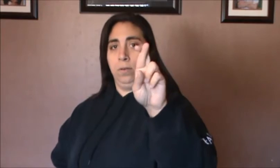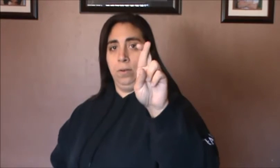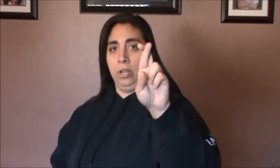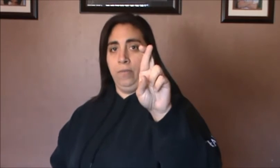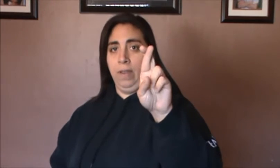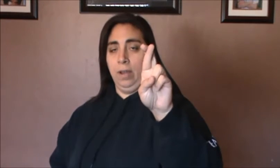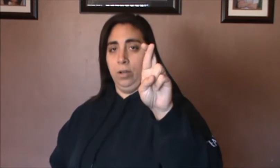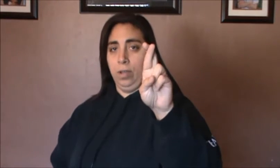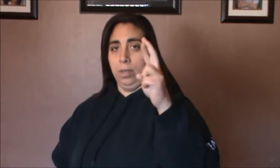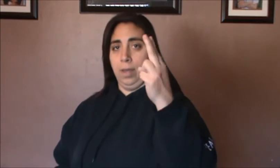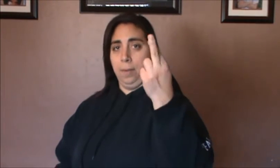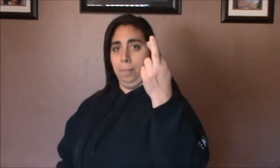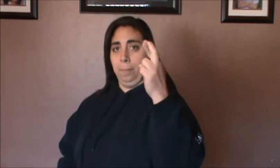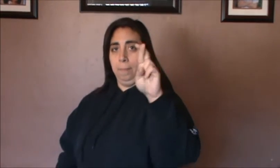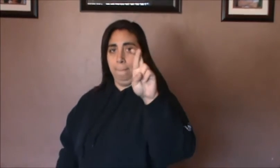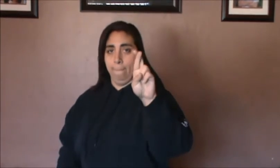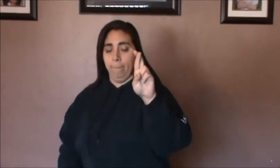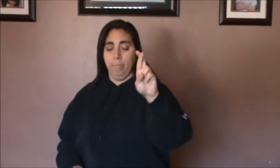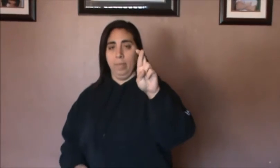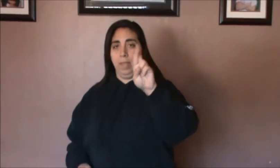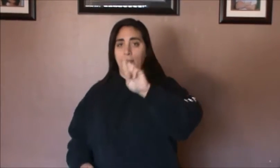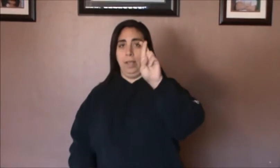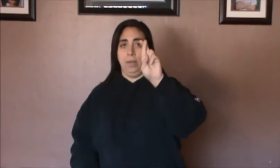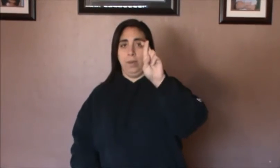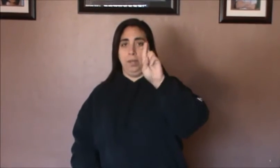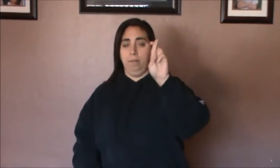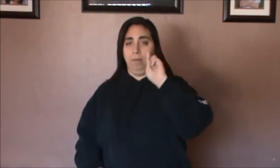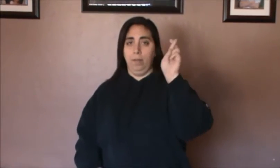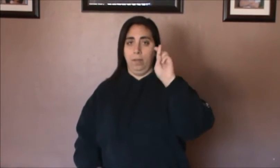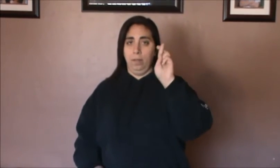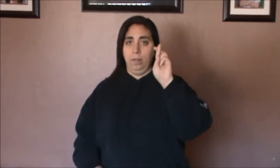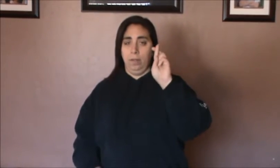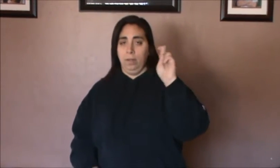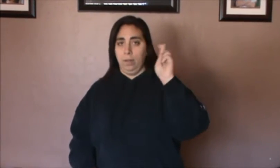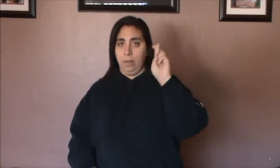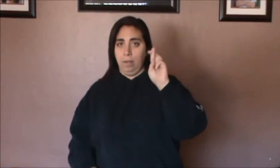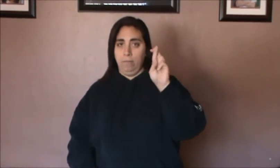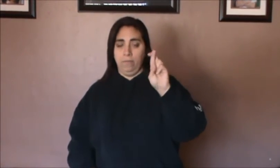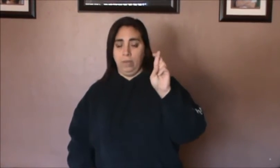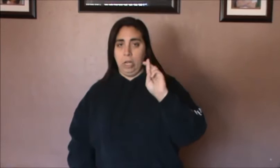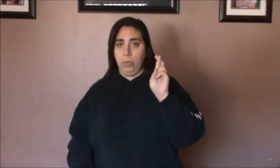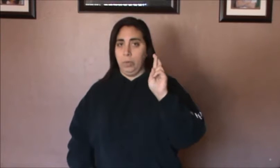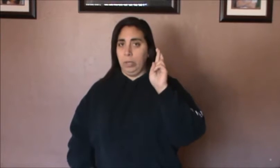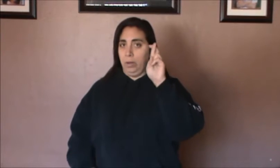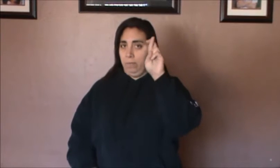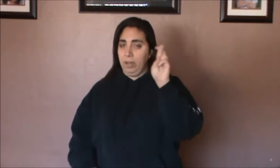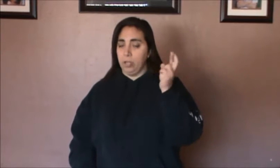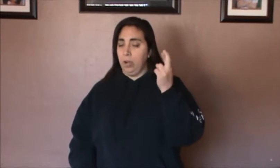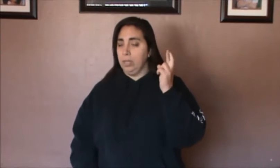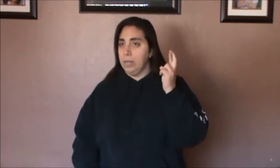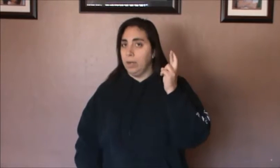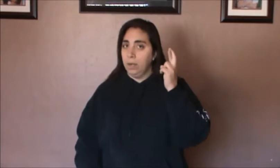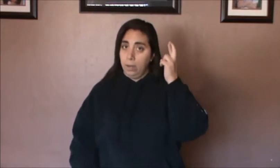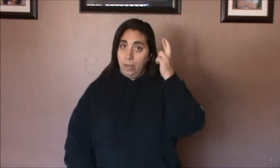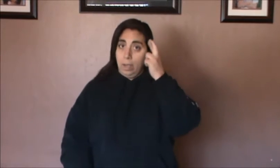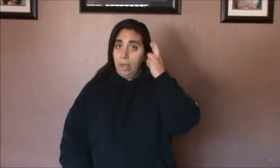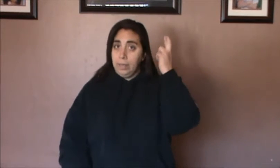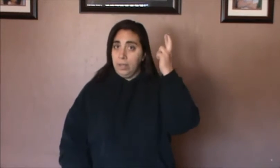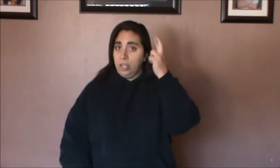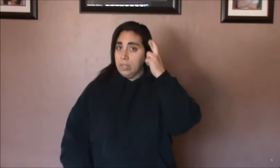crush your fingers like that. Kind of like when you have, your little fingers crossed here. And then just kind